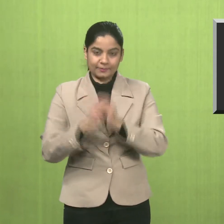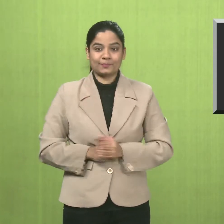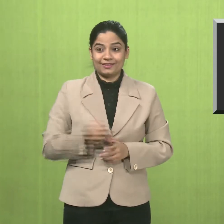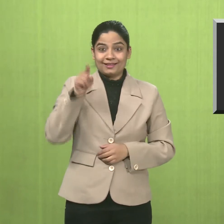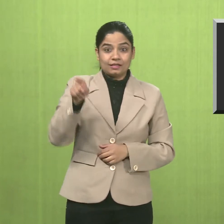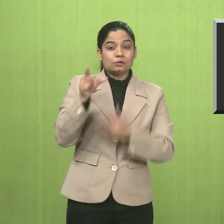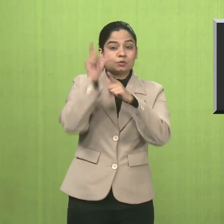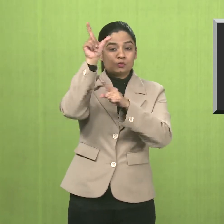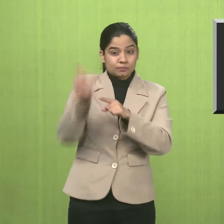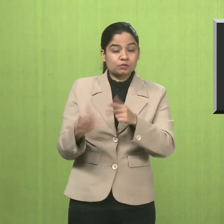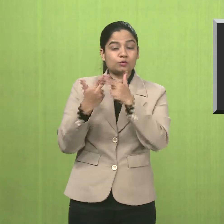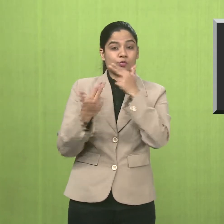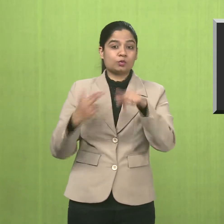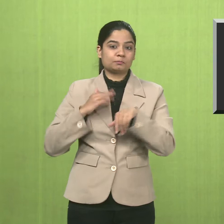going to sign Radha.